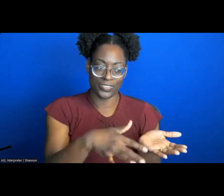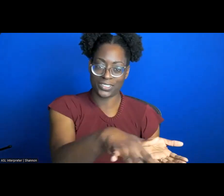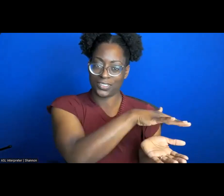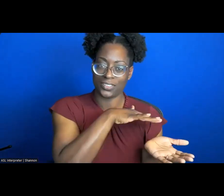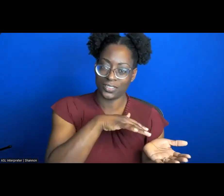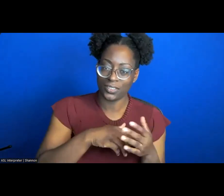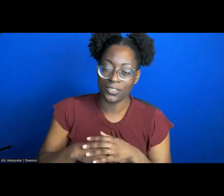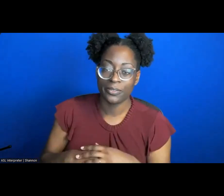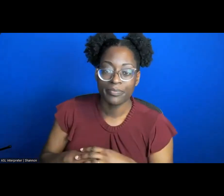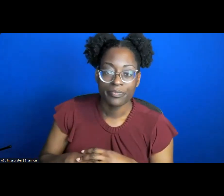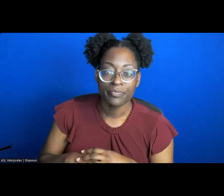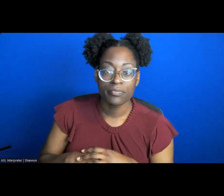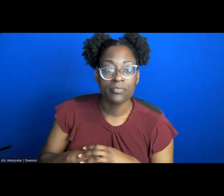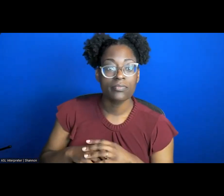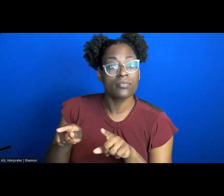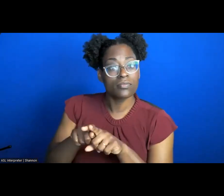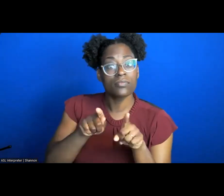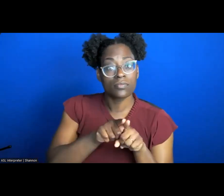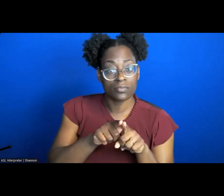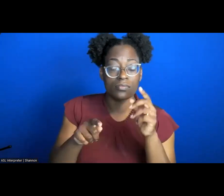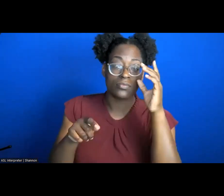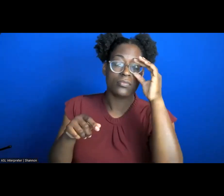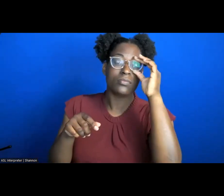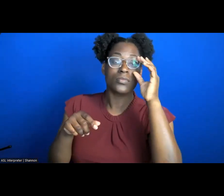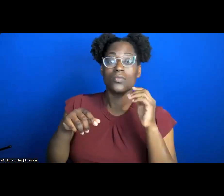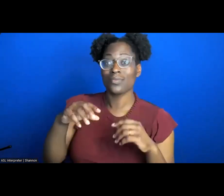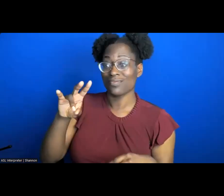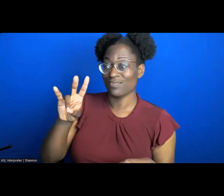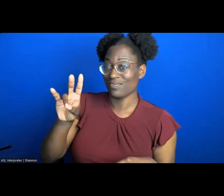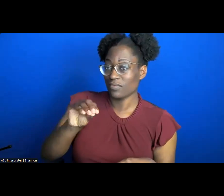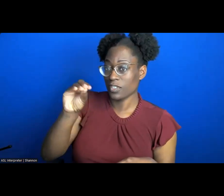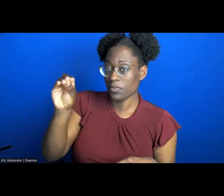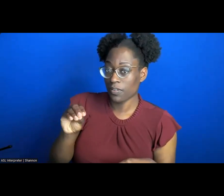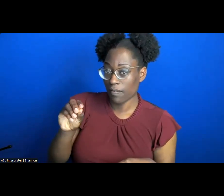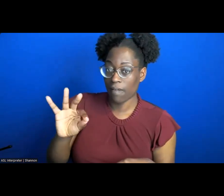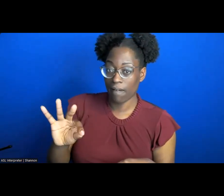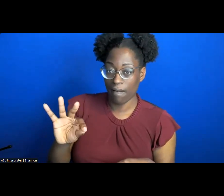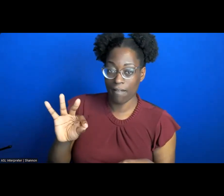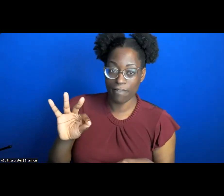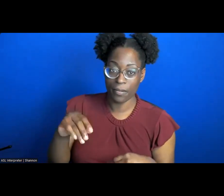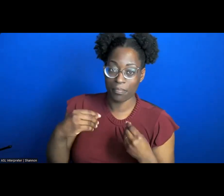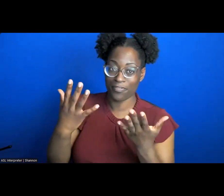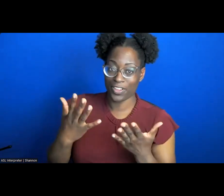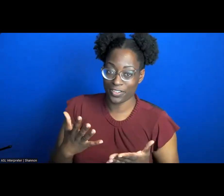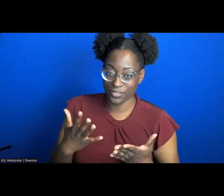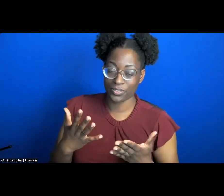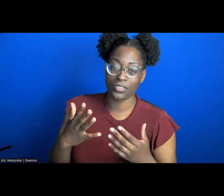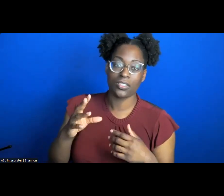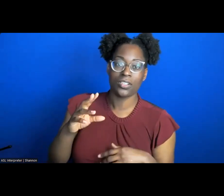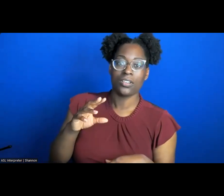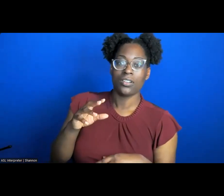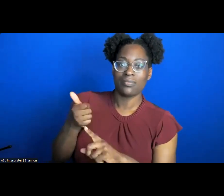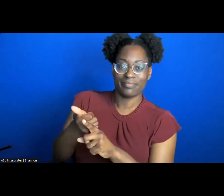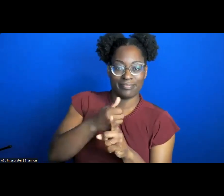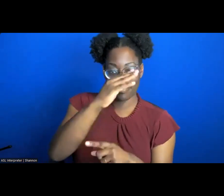including relative providers, 70% of which are Black and Brown in Allegheny County, are validated for their